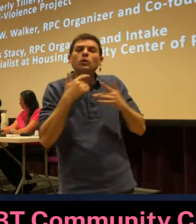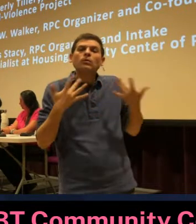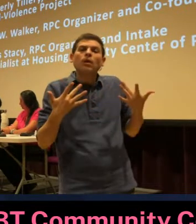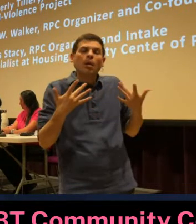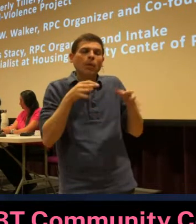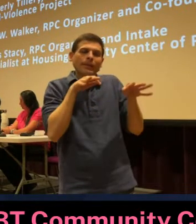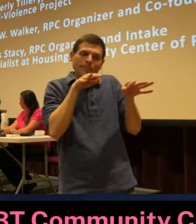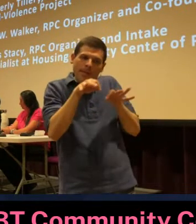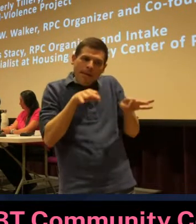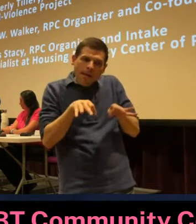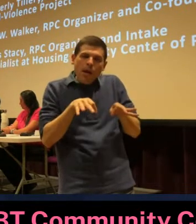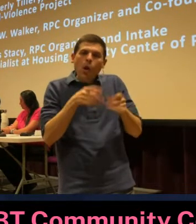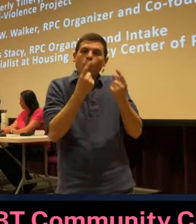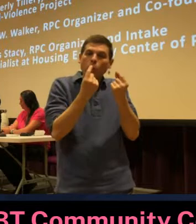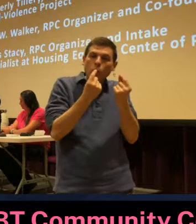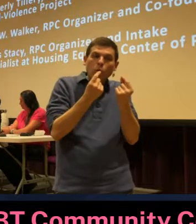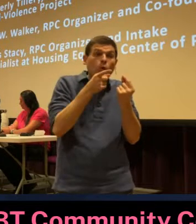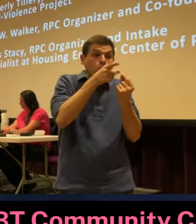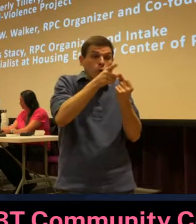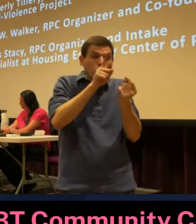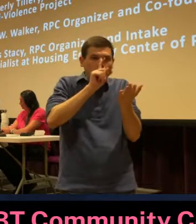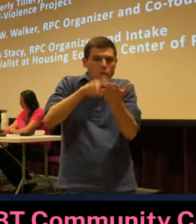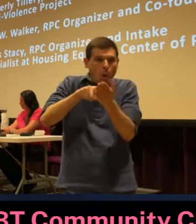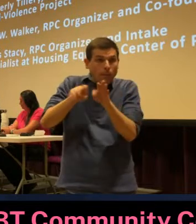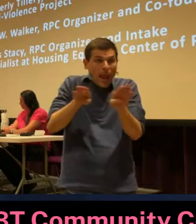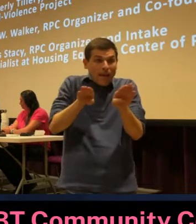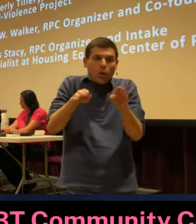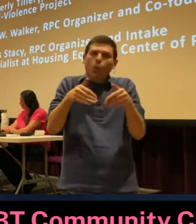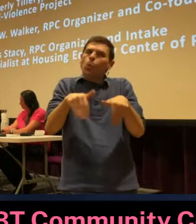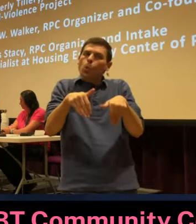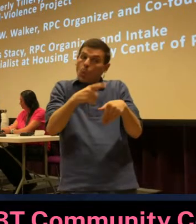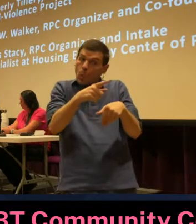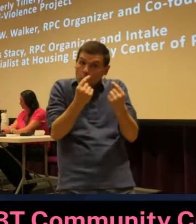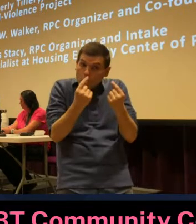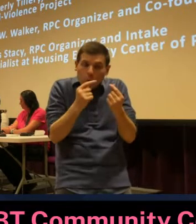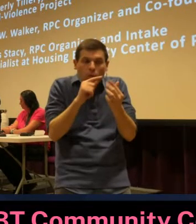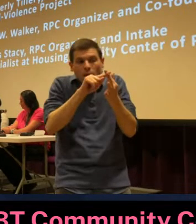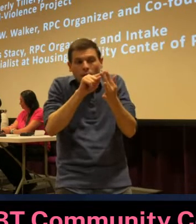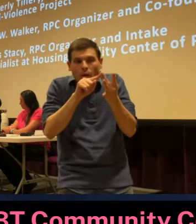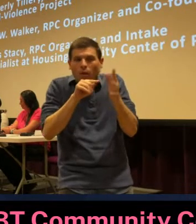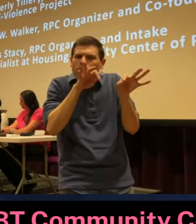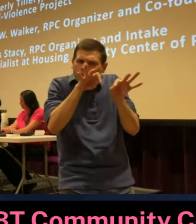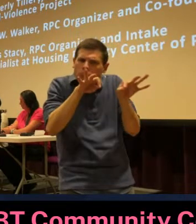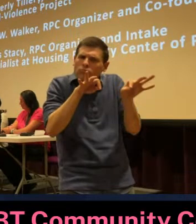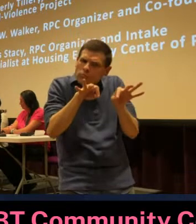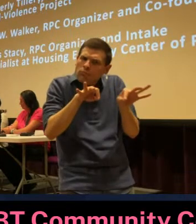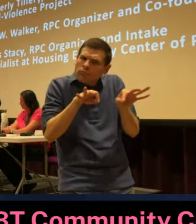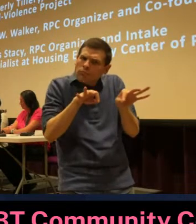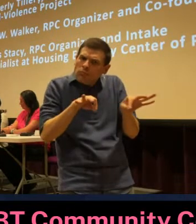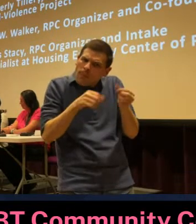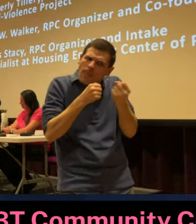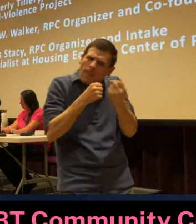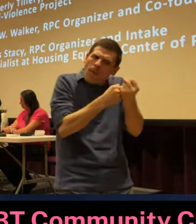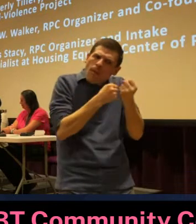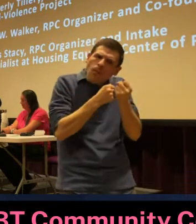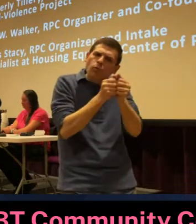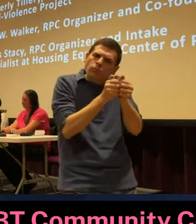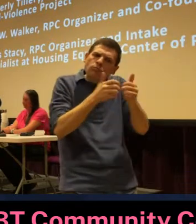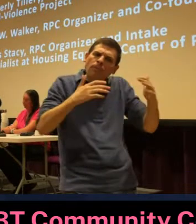alert, how to pay attention, how to really make sure that we're looking out for each